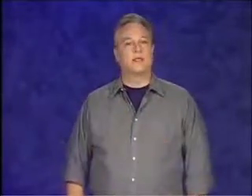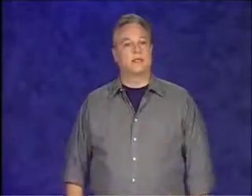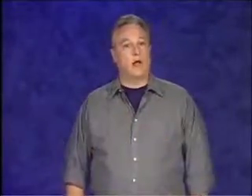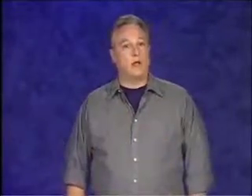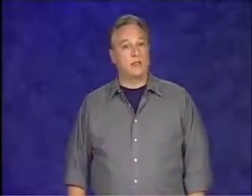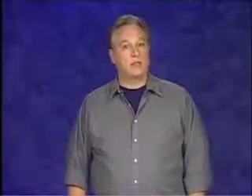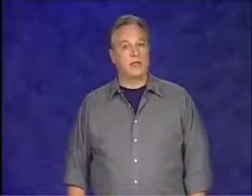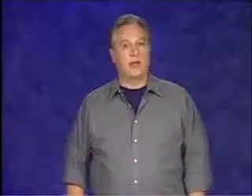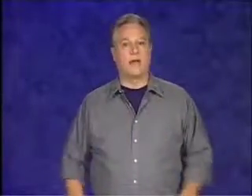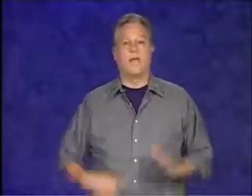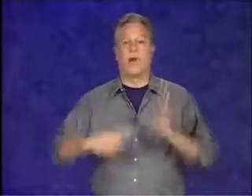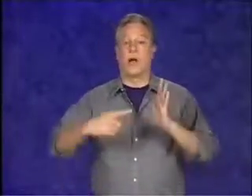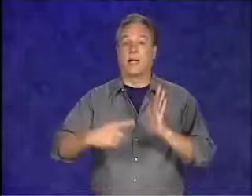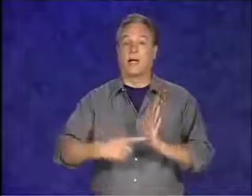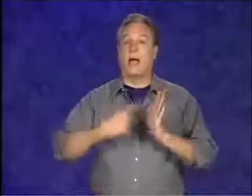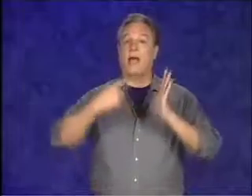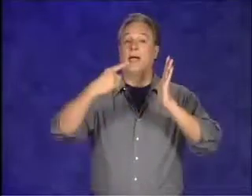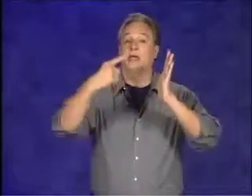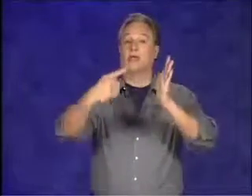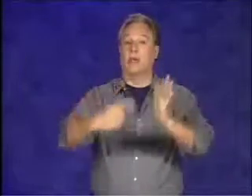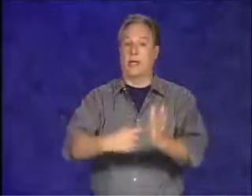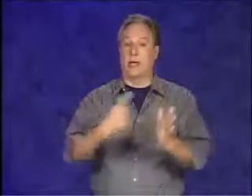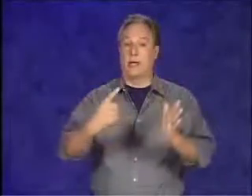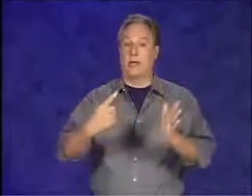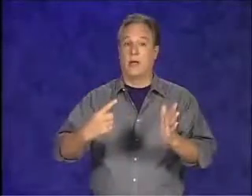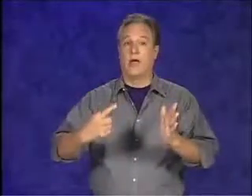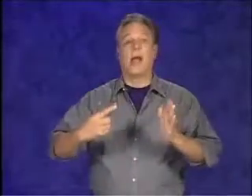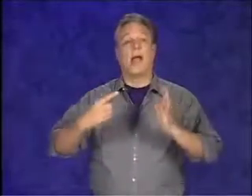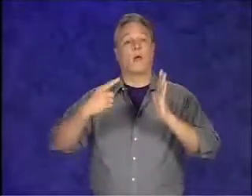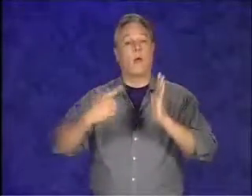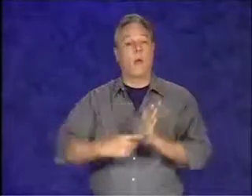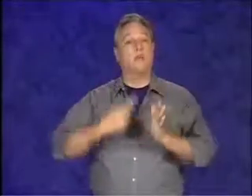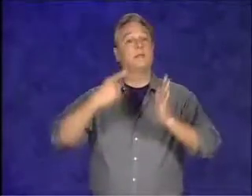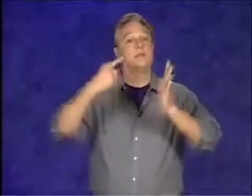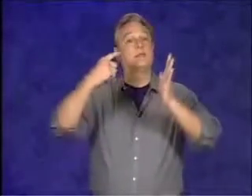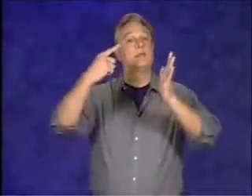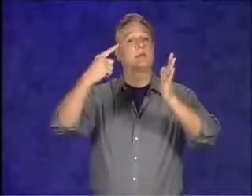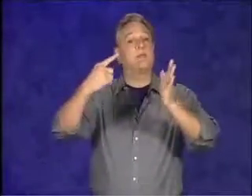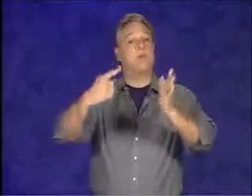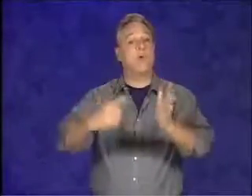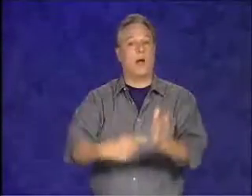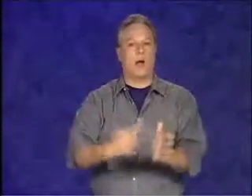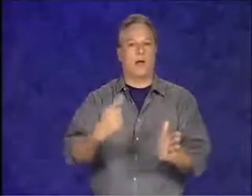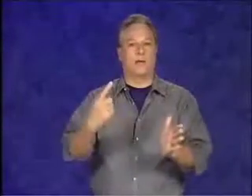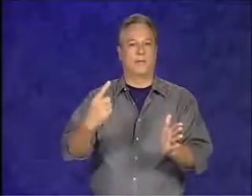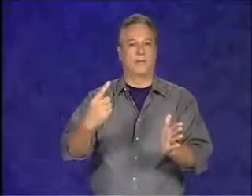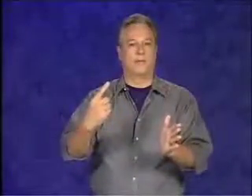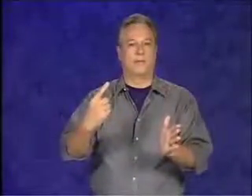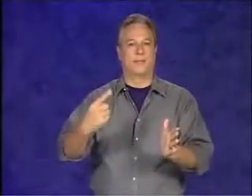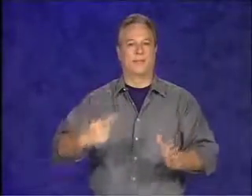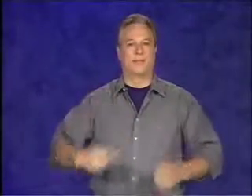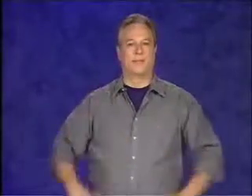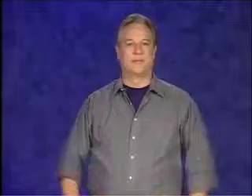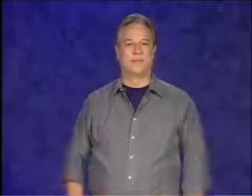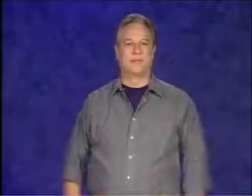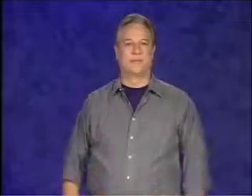is also the sign for occasionally and once in a while.